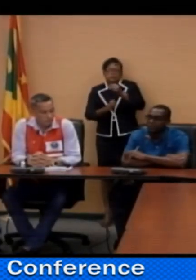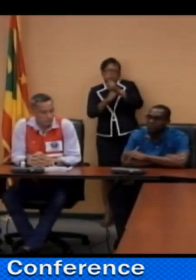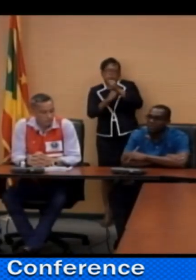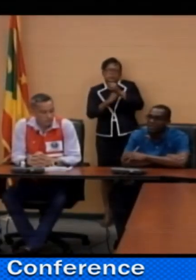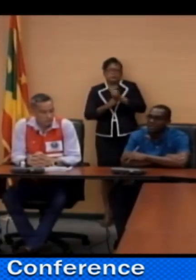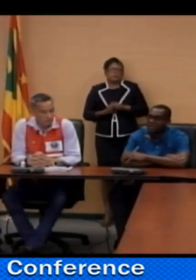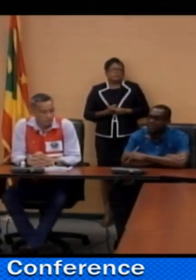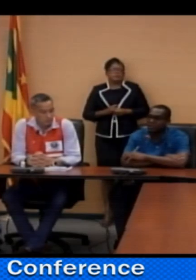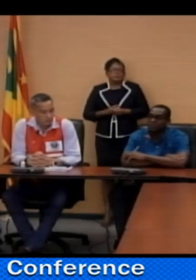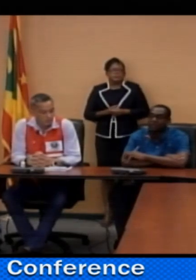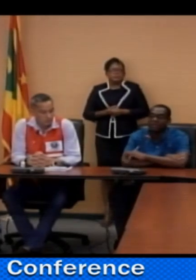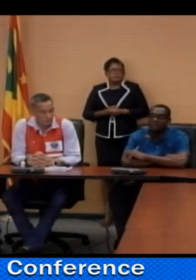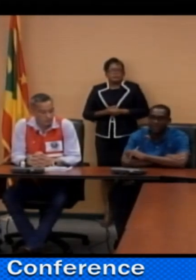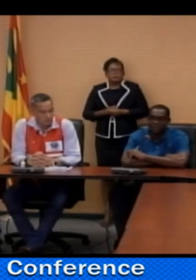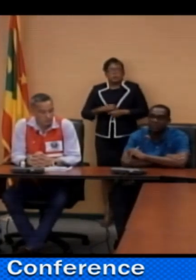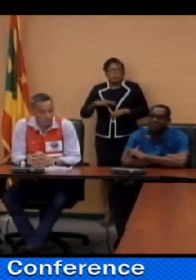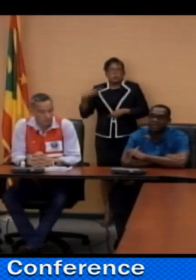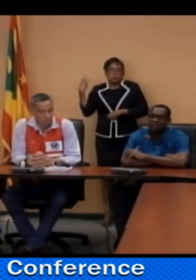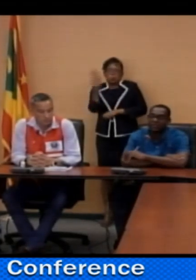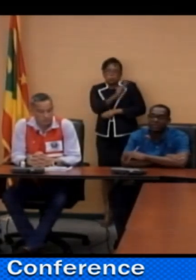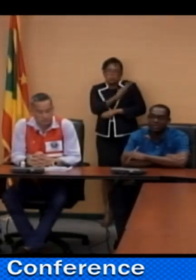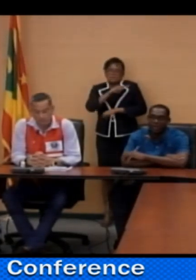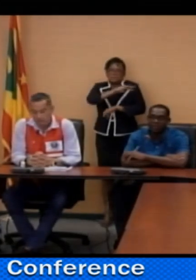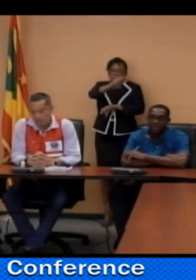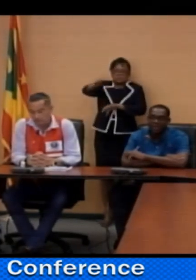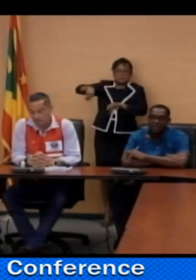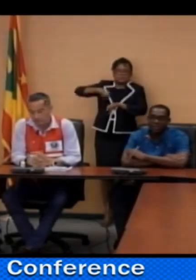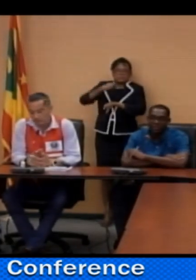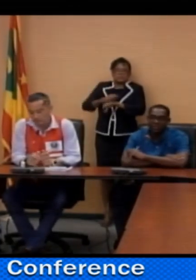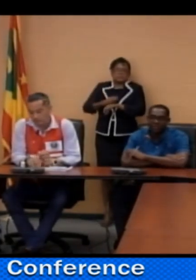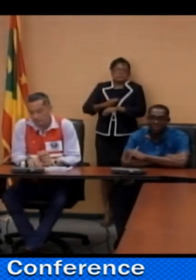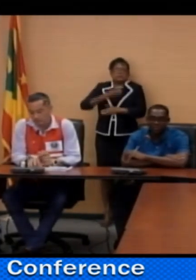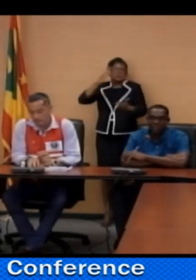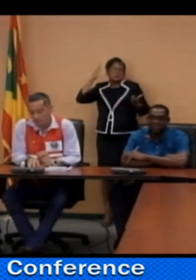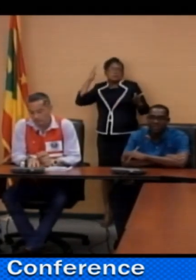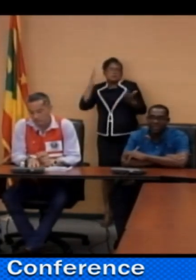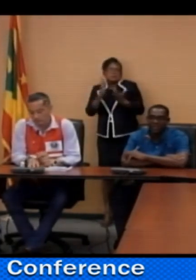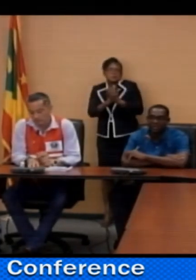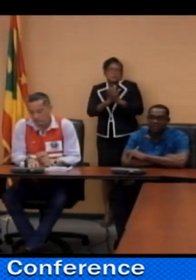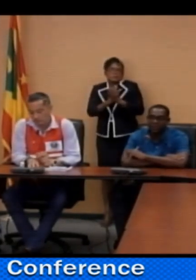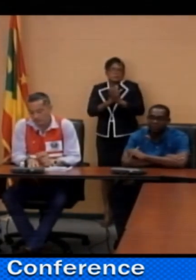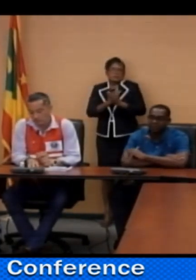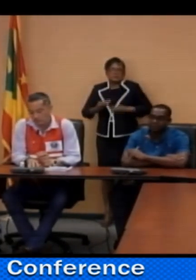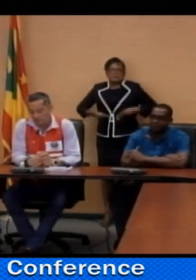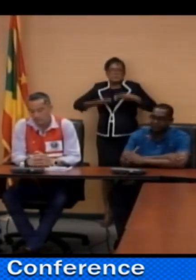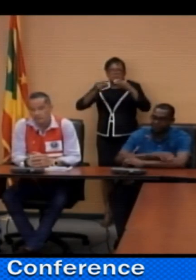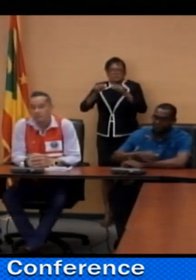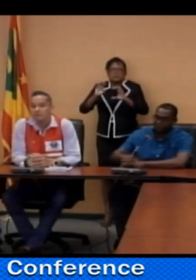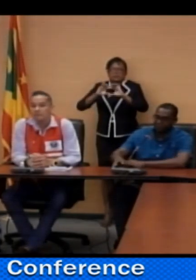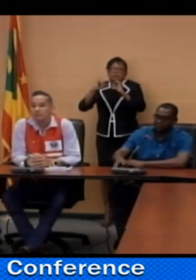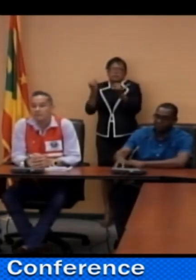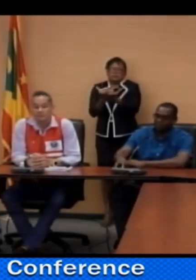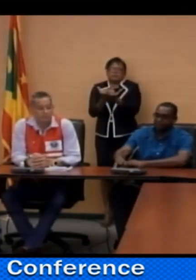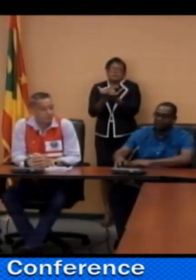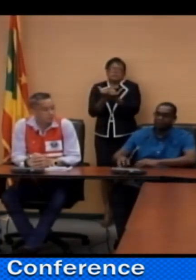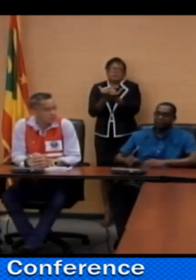do. We as a nation do have a responsibility to stop community transmission at this point.